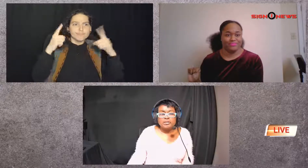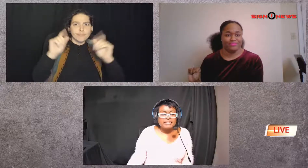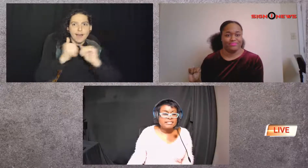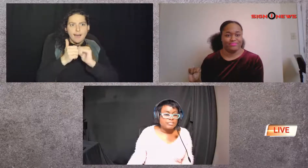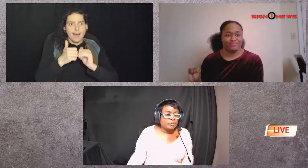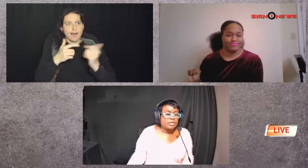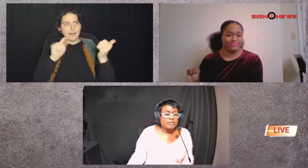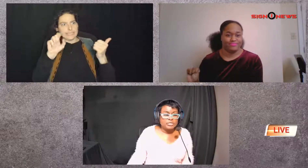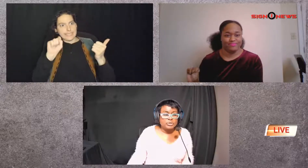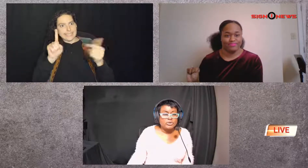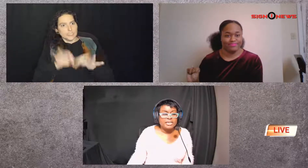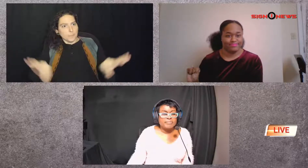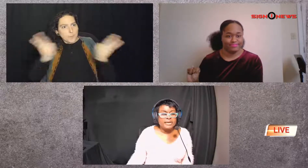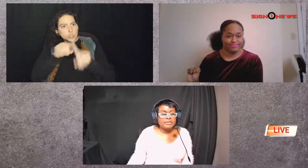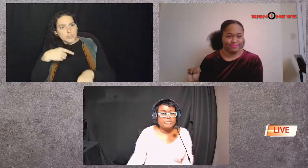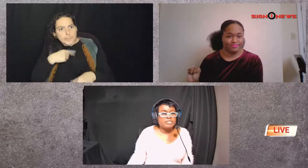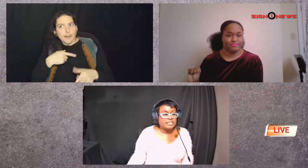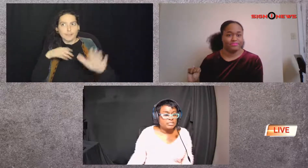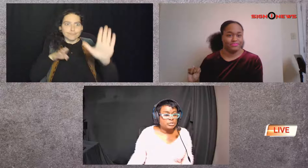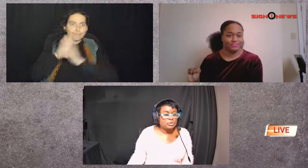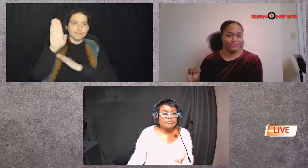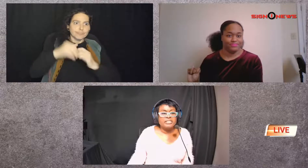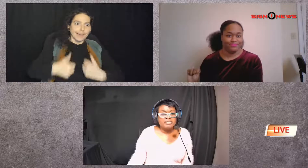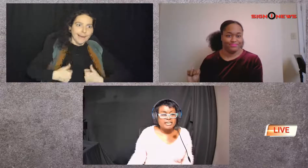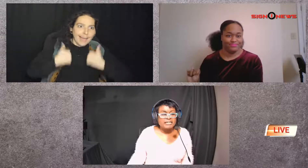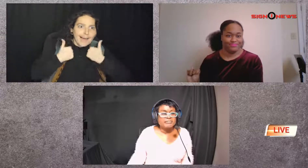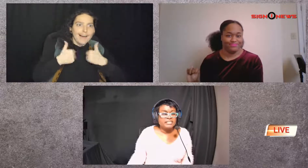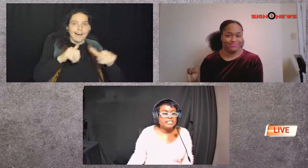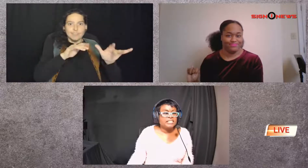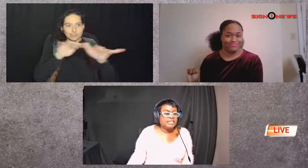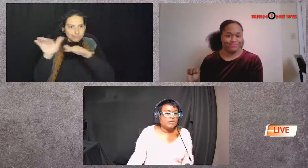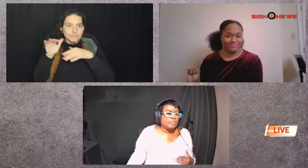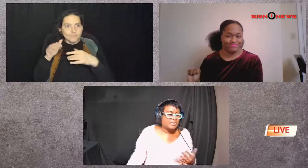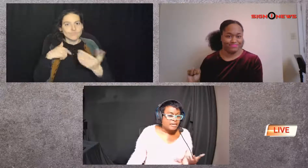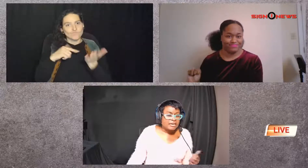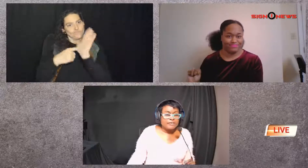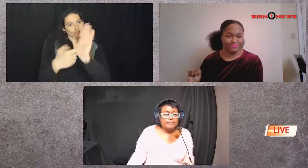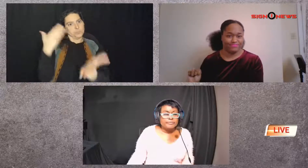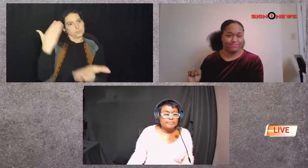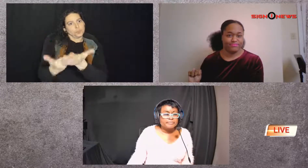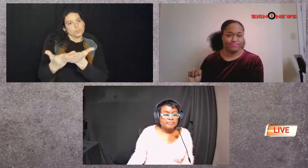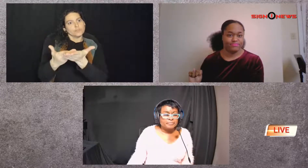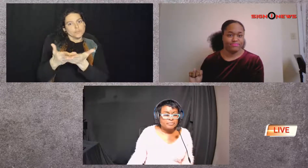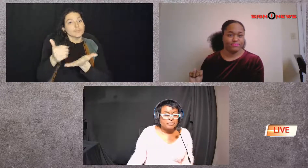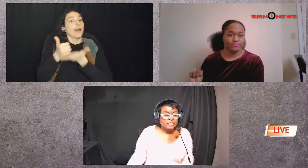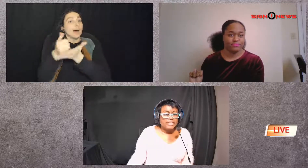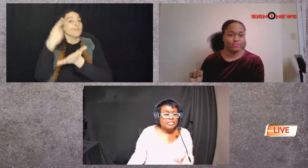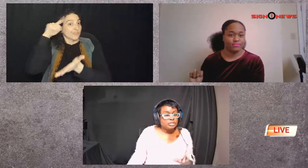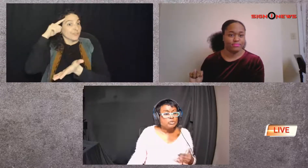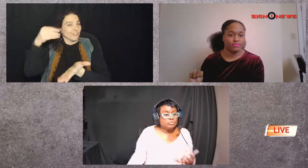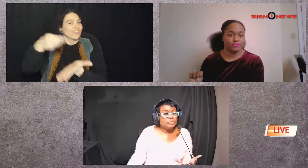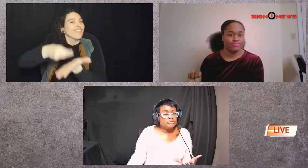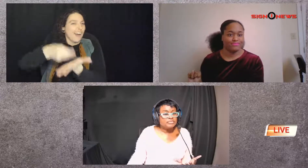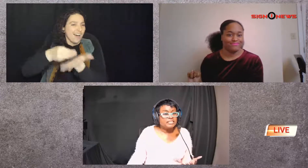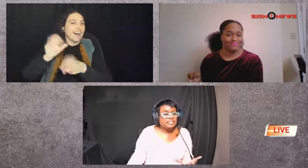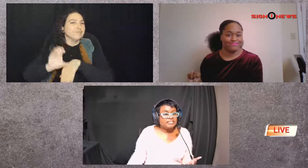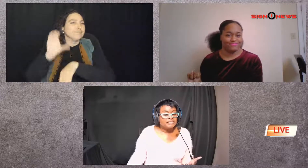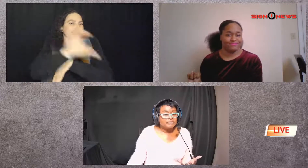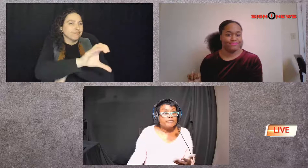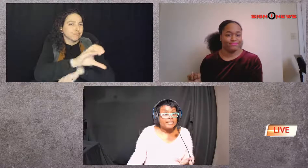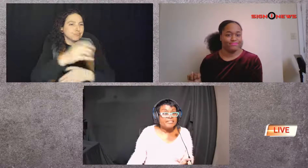to just share my testimony and my story about Texas School for the Deaf, in my life, and just show